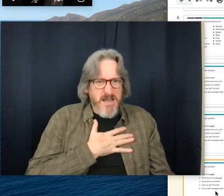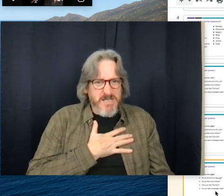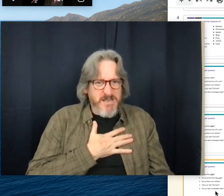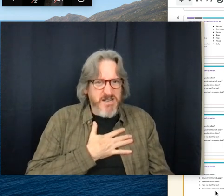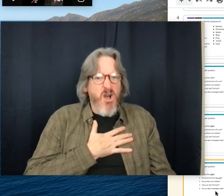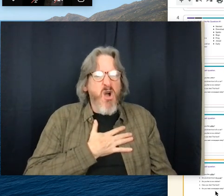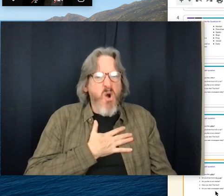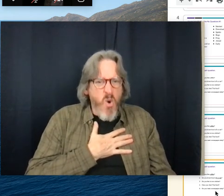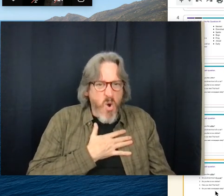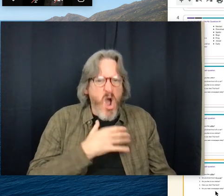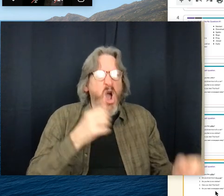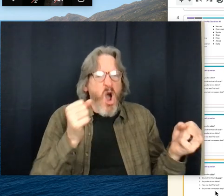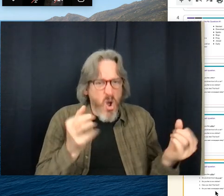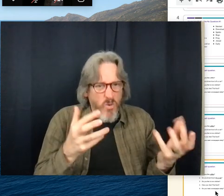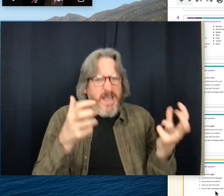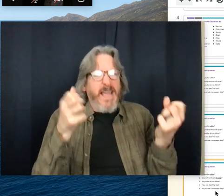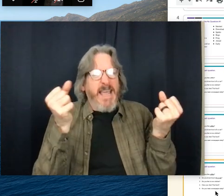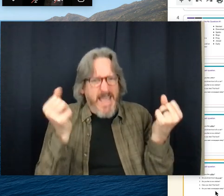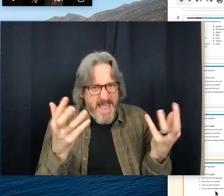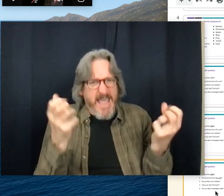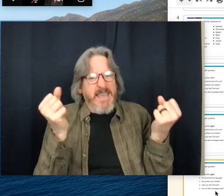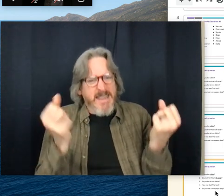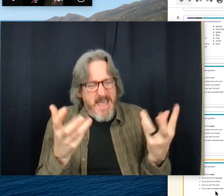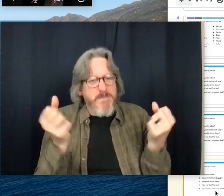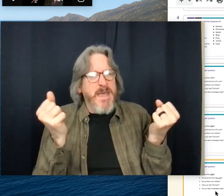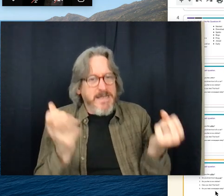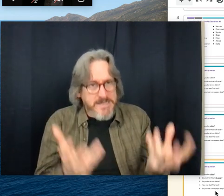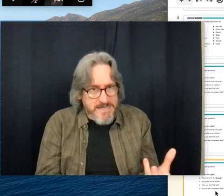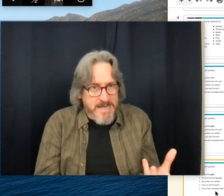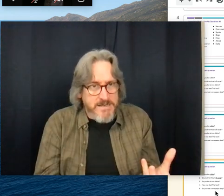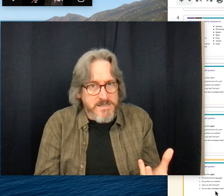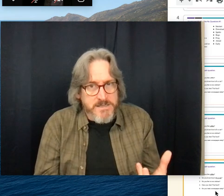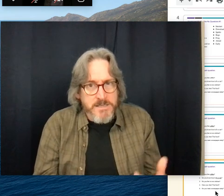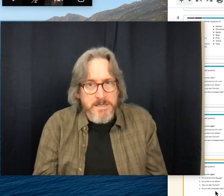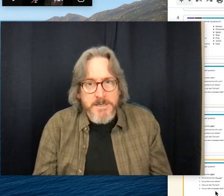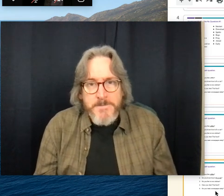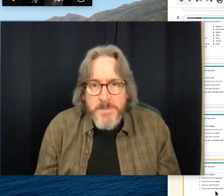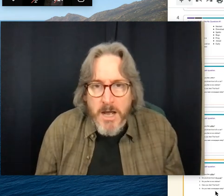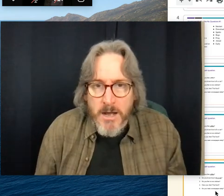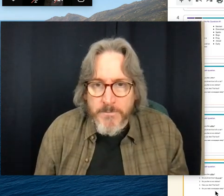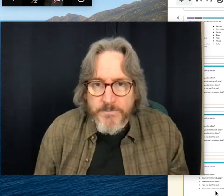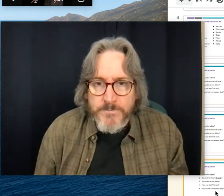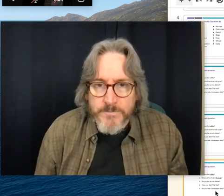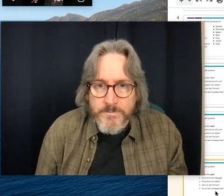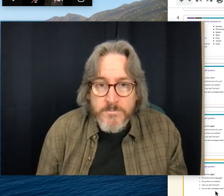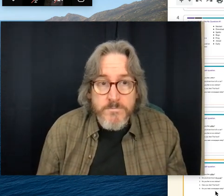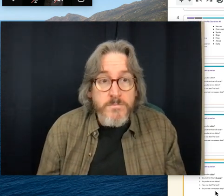couple times, it starts to go, oh, okay, that makes sense.